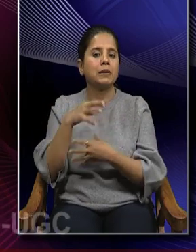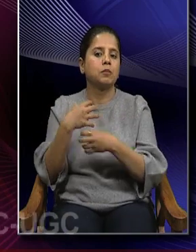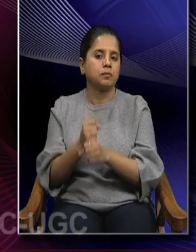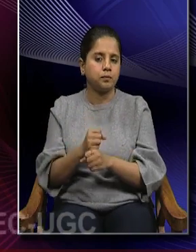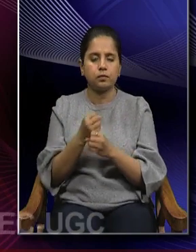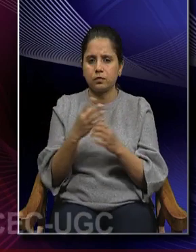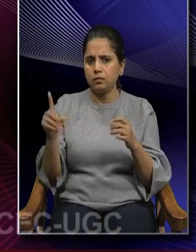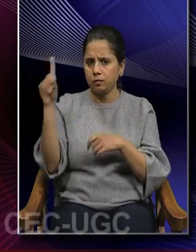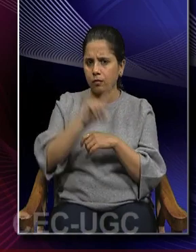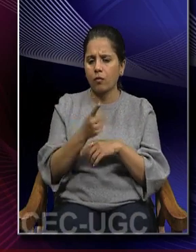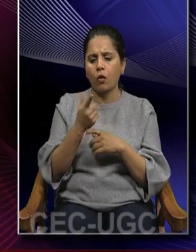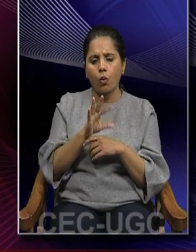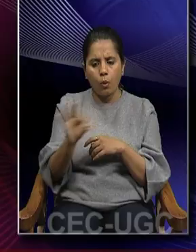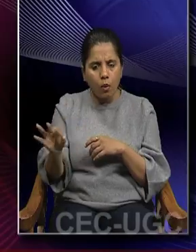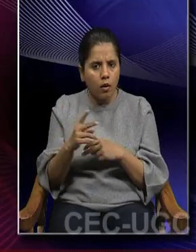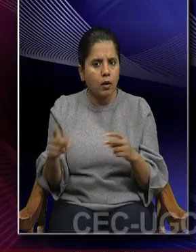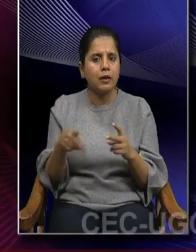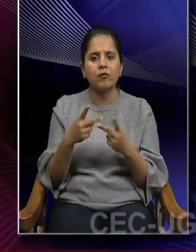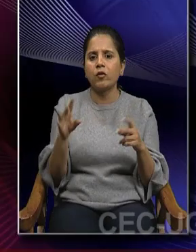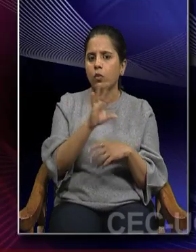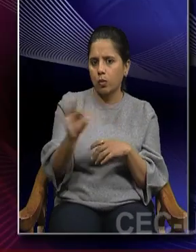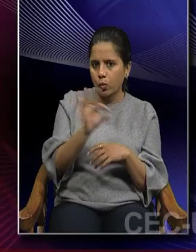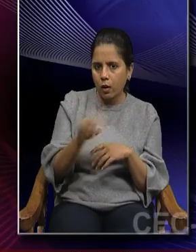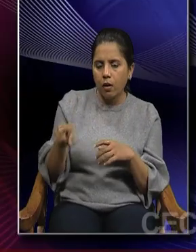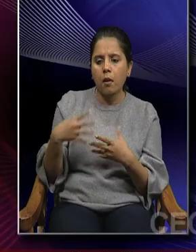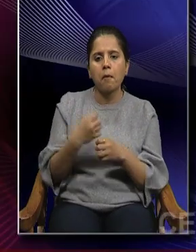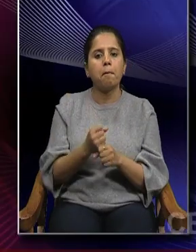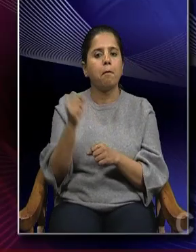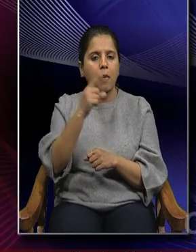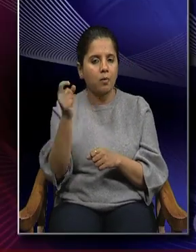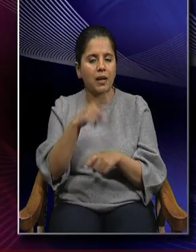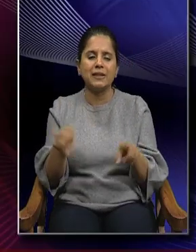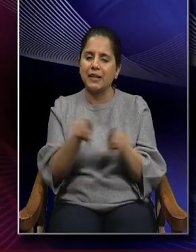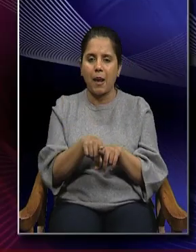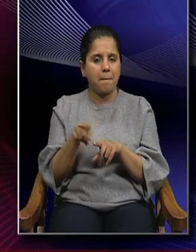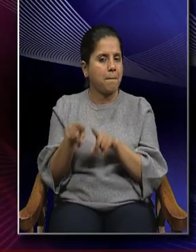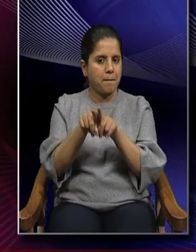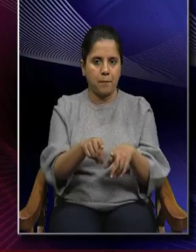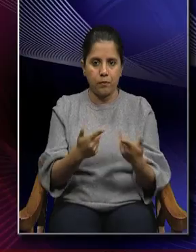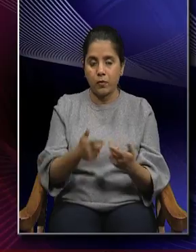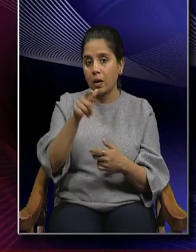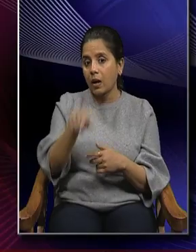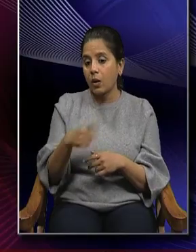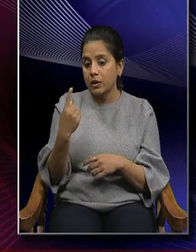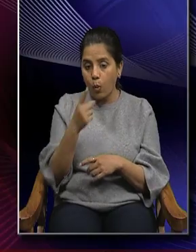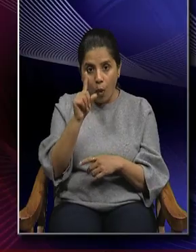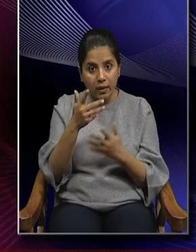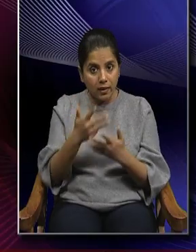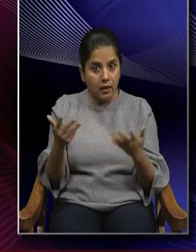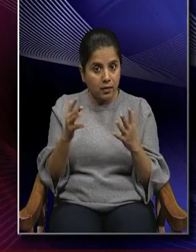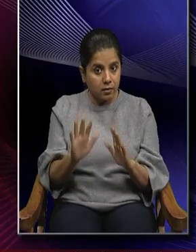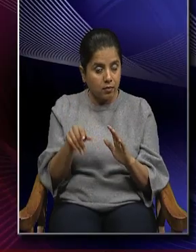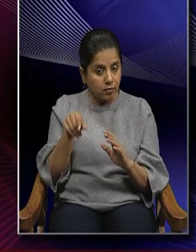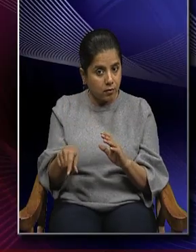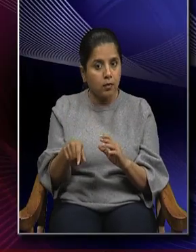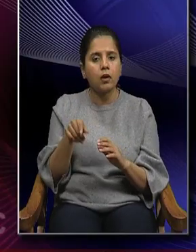many days form a week and different weeks form a month. It is just like that. So, individual product is basically